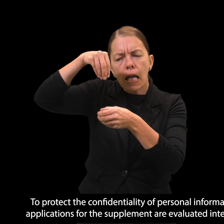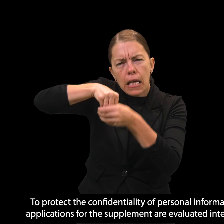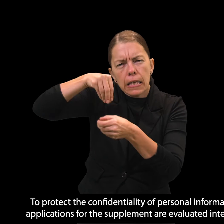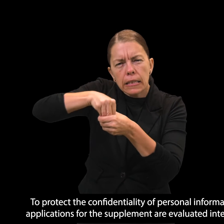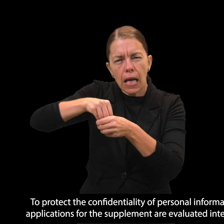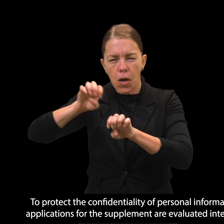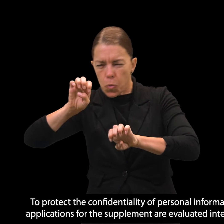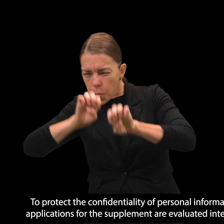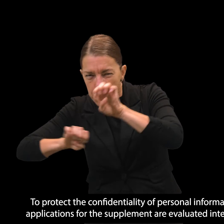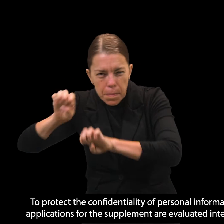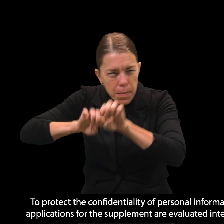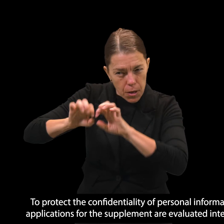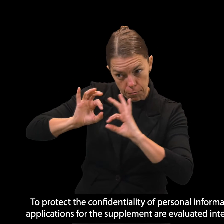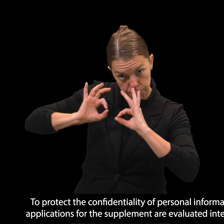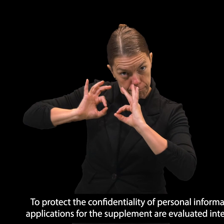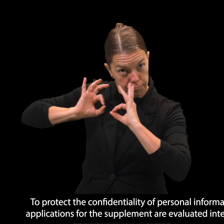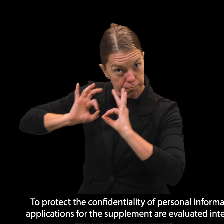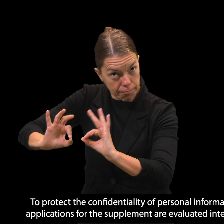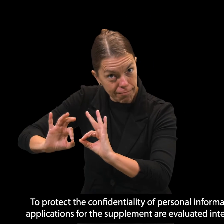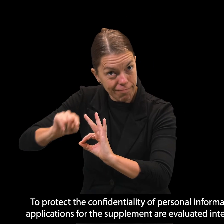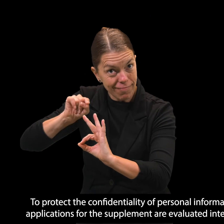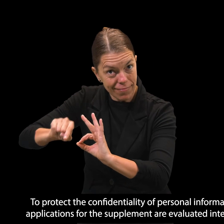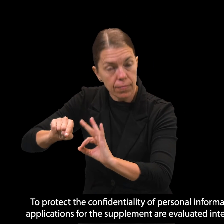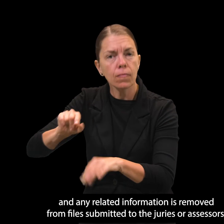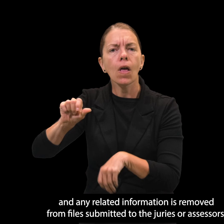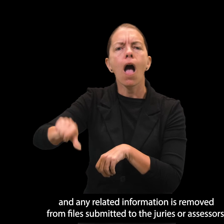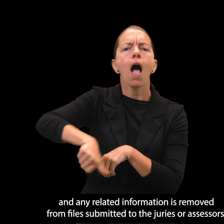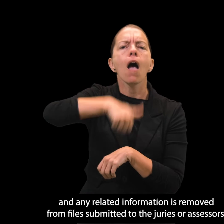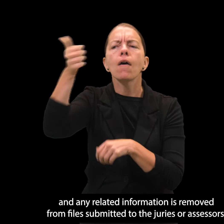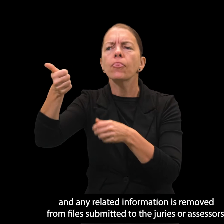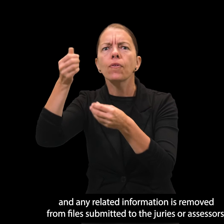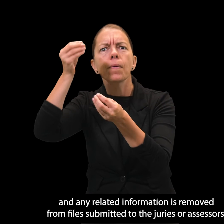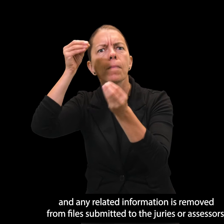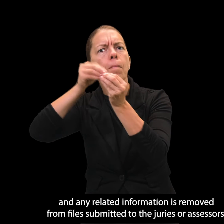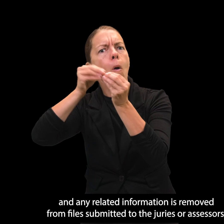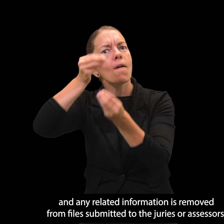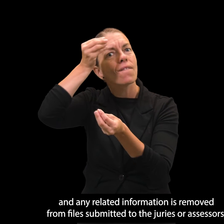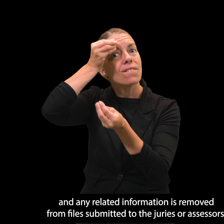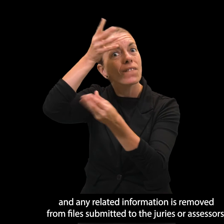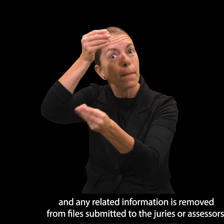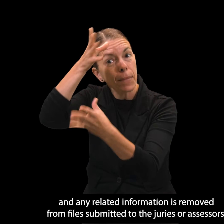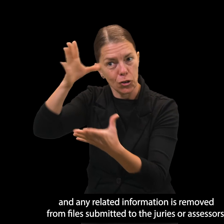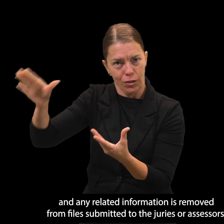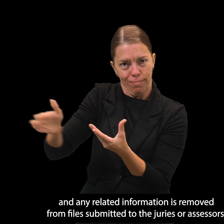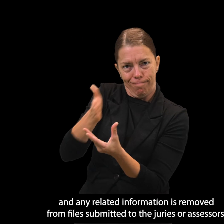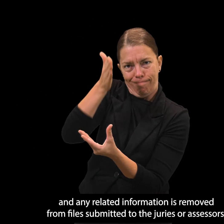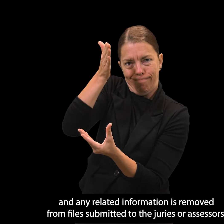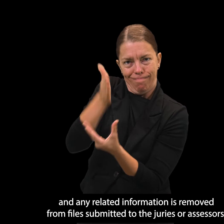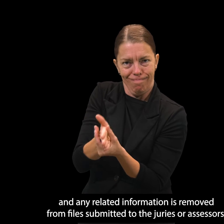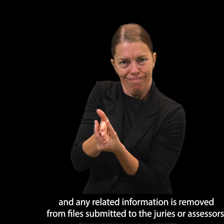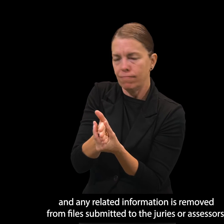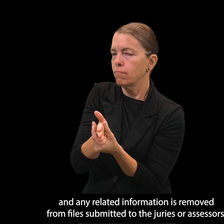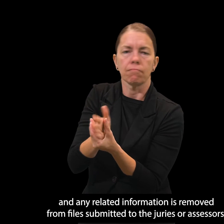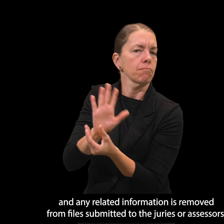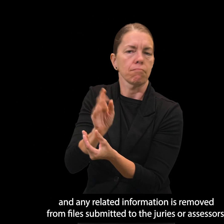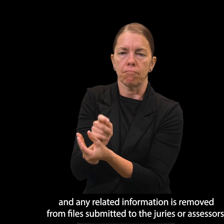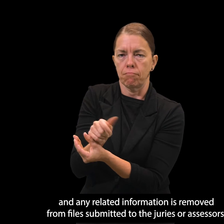internally And any related information is removed from files submitted to the juries or